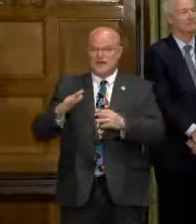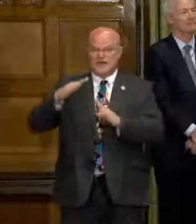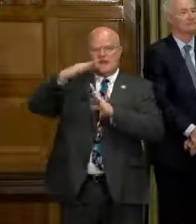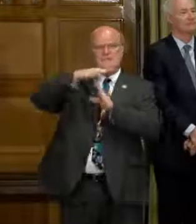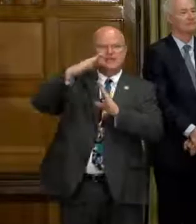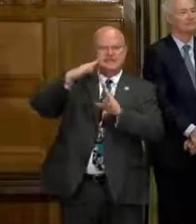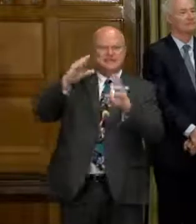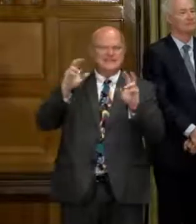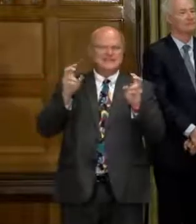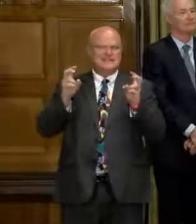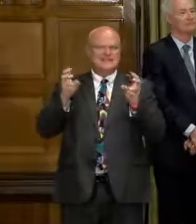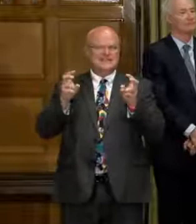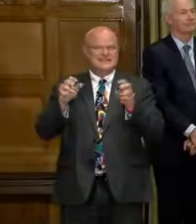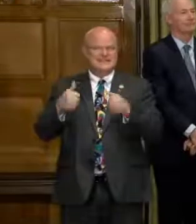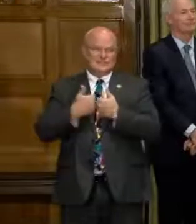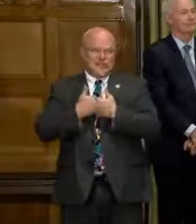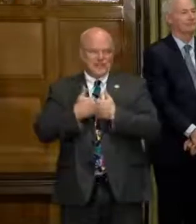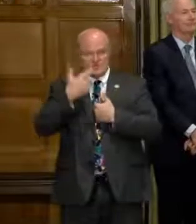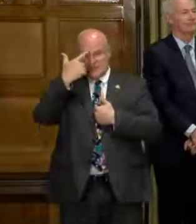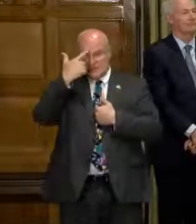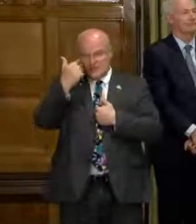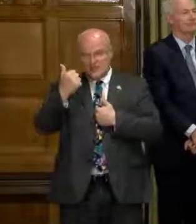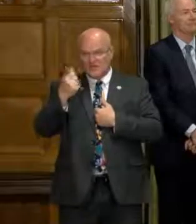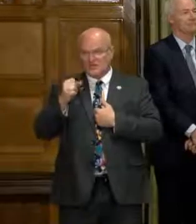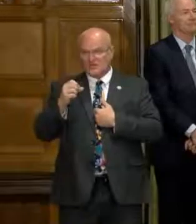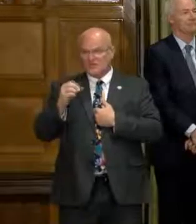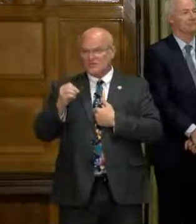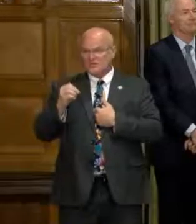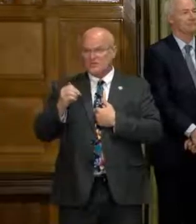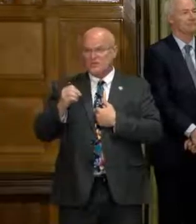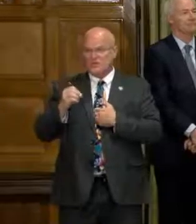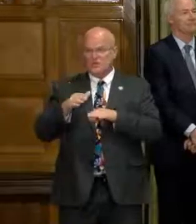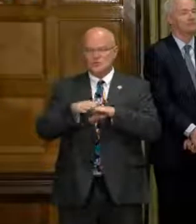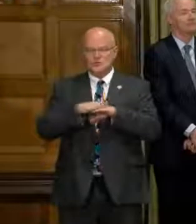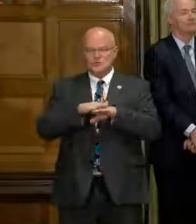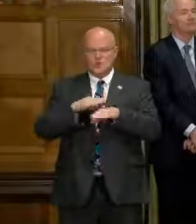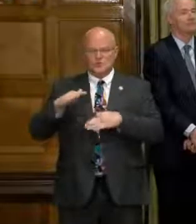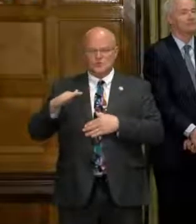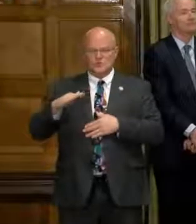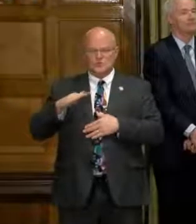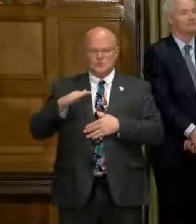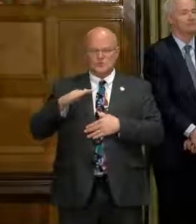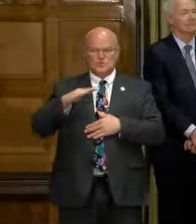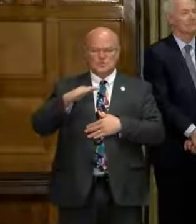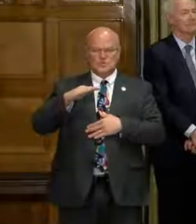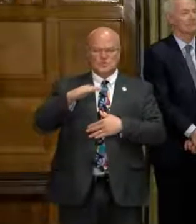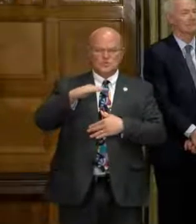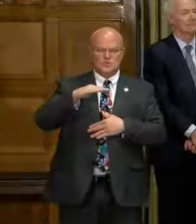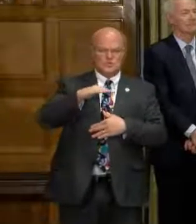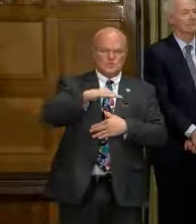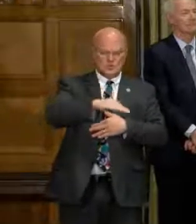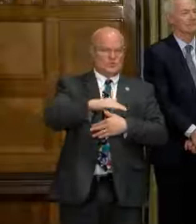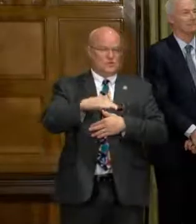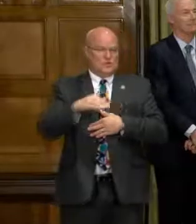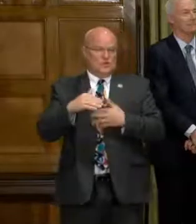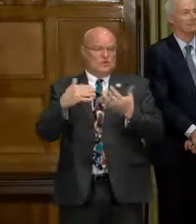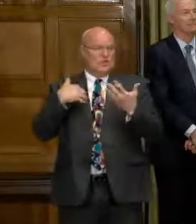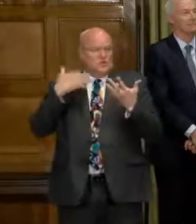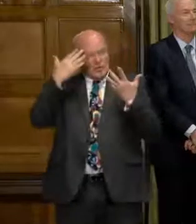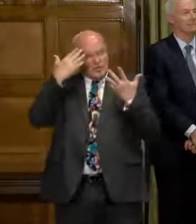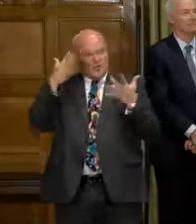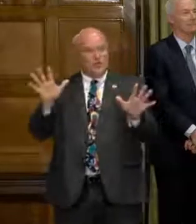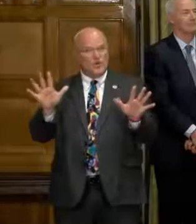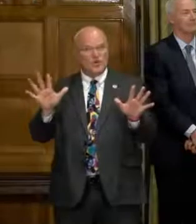peak is challenging because it is so gradual up and it'll be so gradual down. We really won't